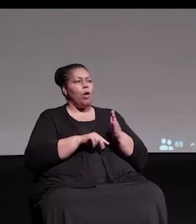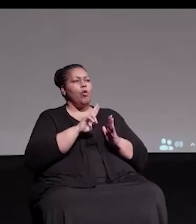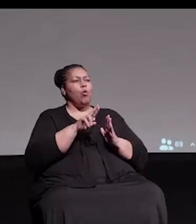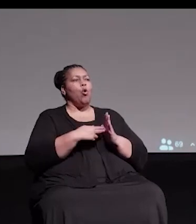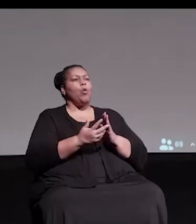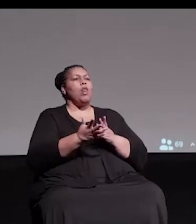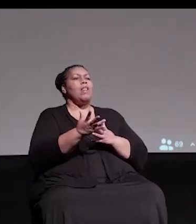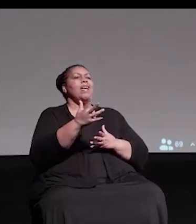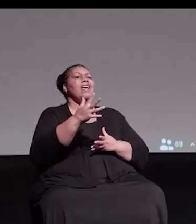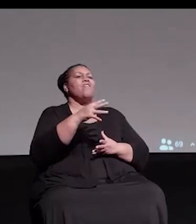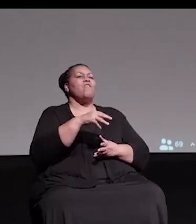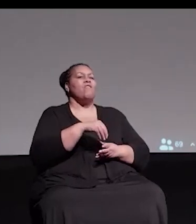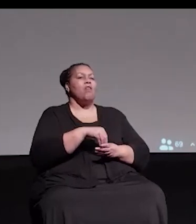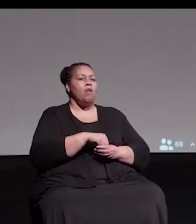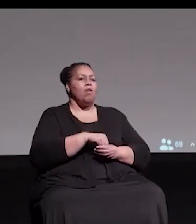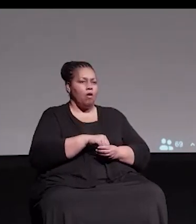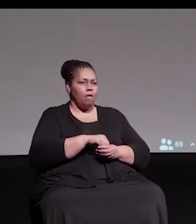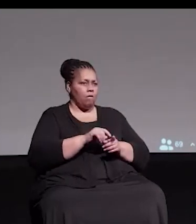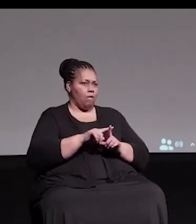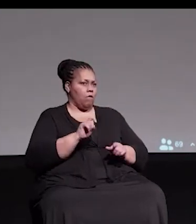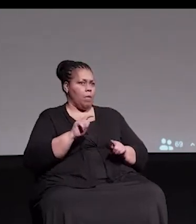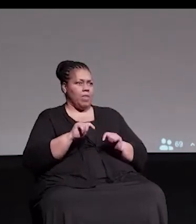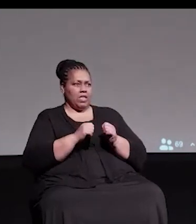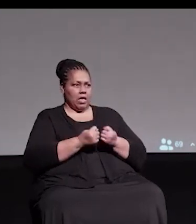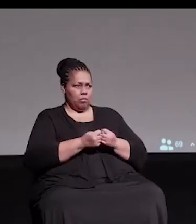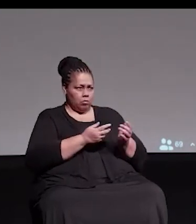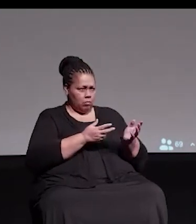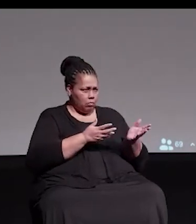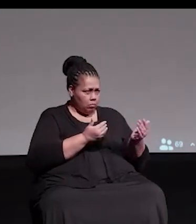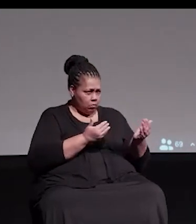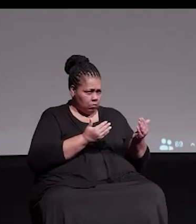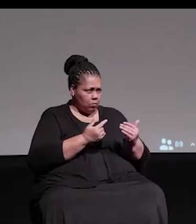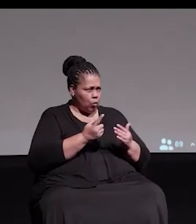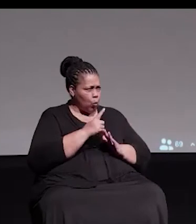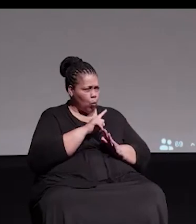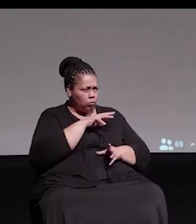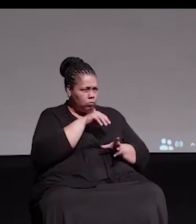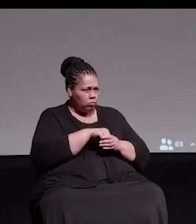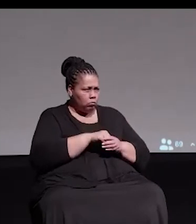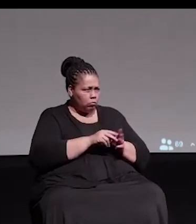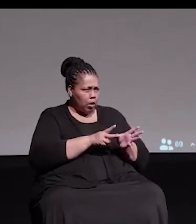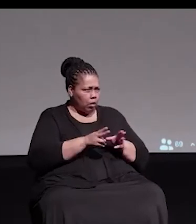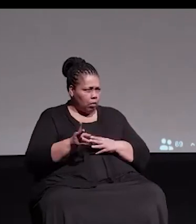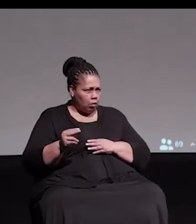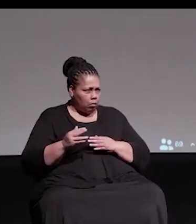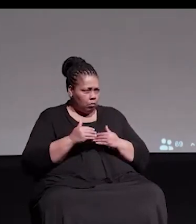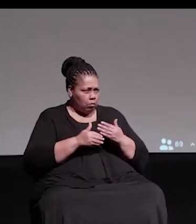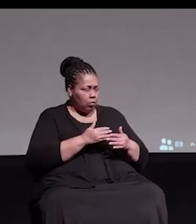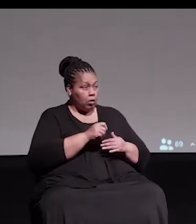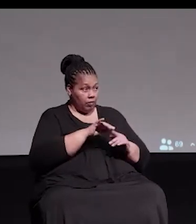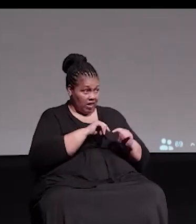to entail, like from the team if they can articulate that, and maybe at